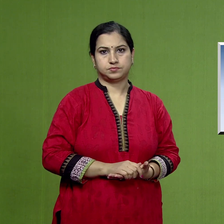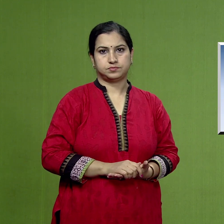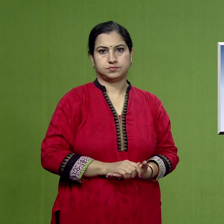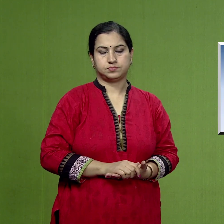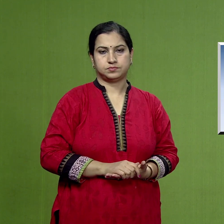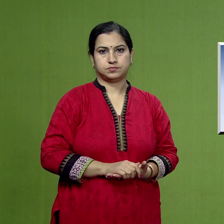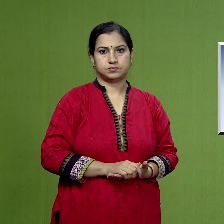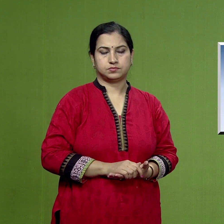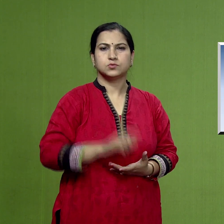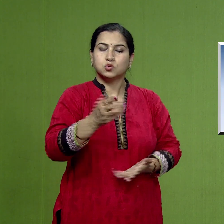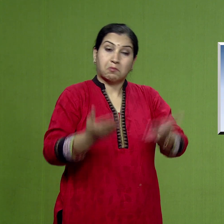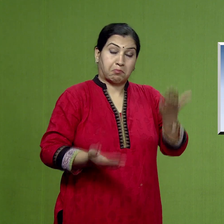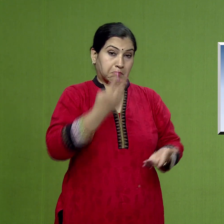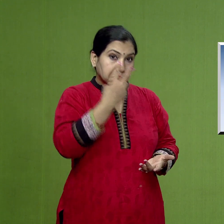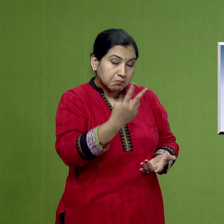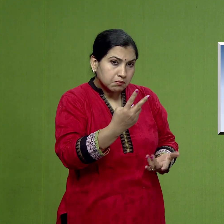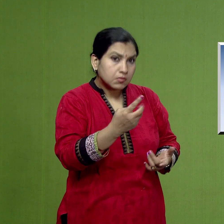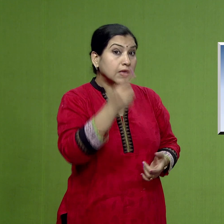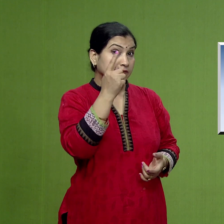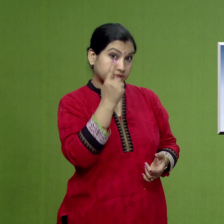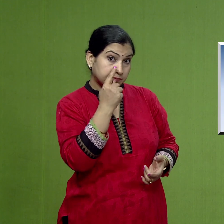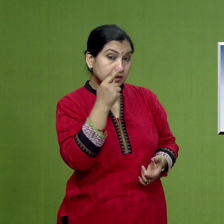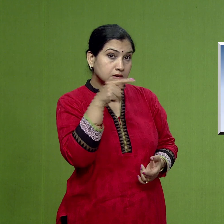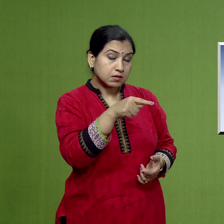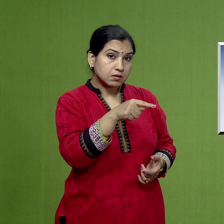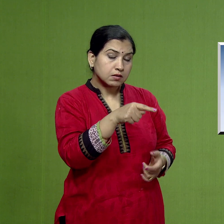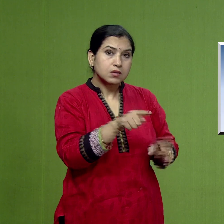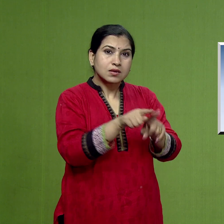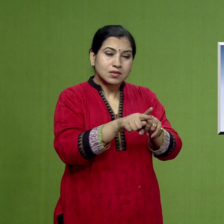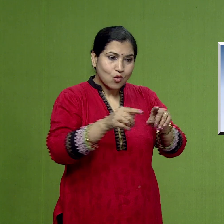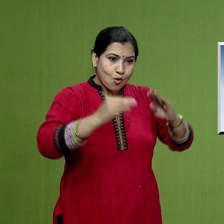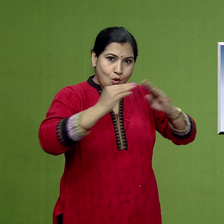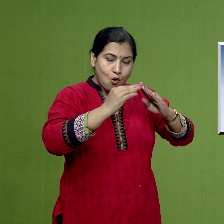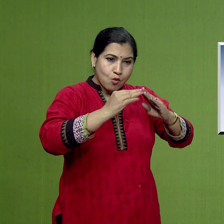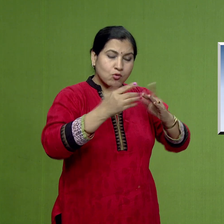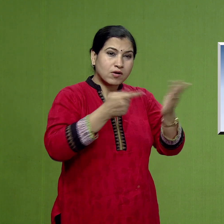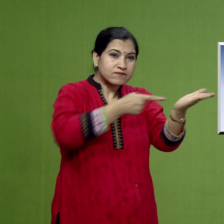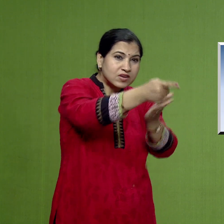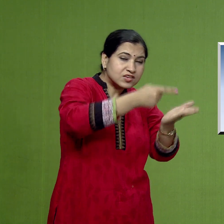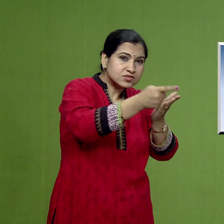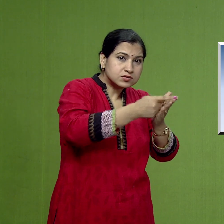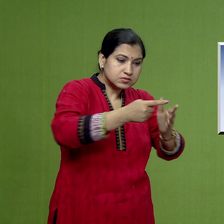You might have seen women making mat out of dry leaves.